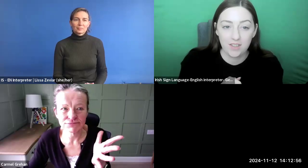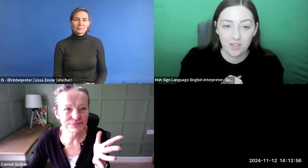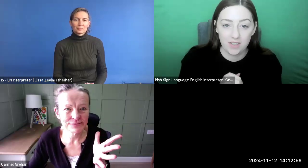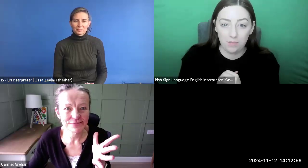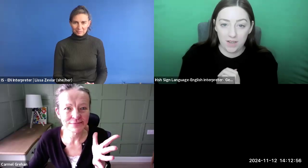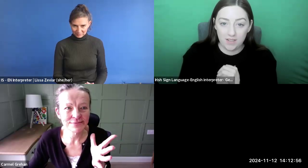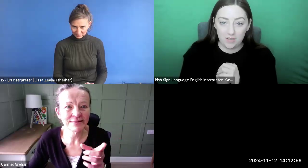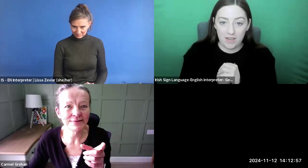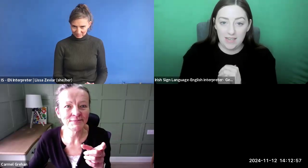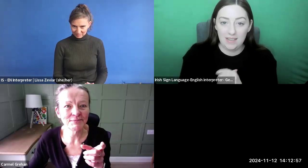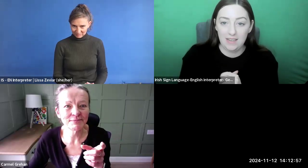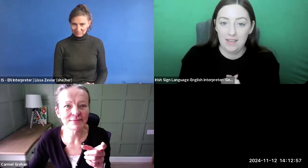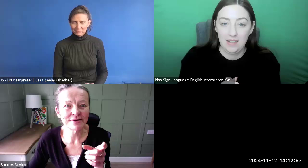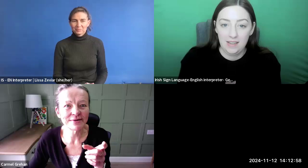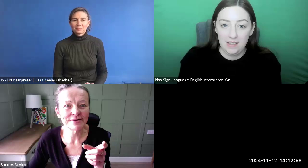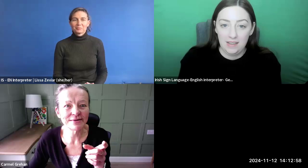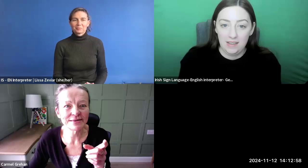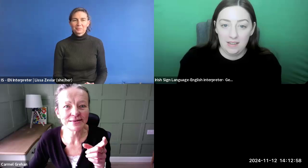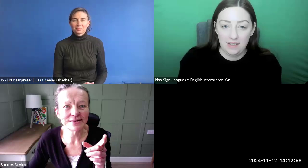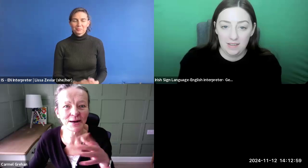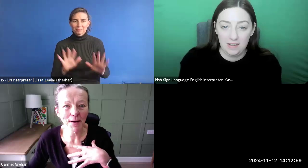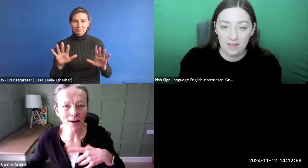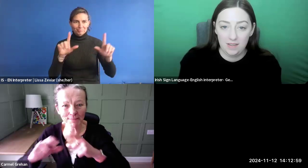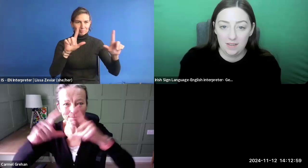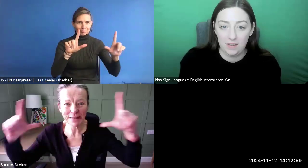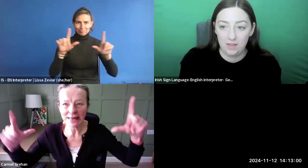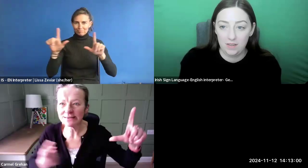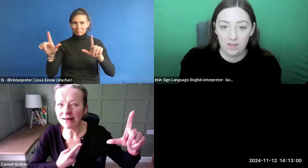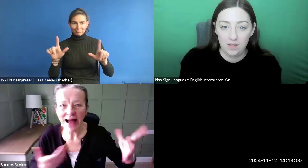Sorry, now just adjusting my screen.